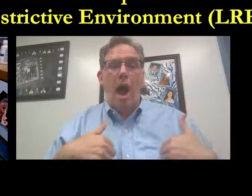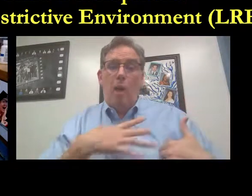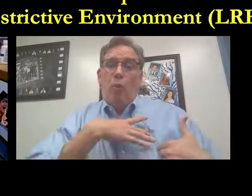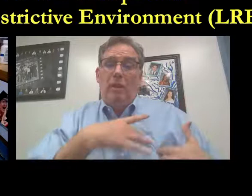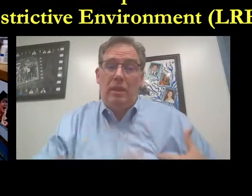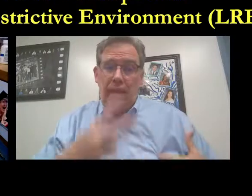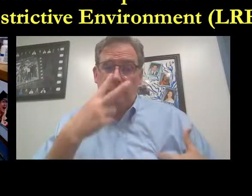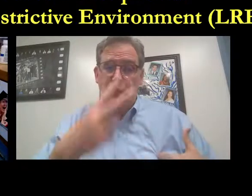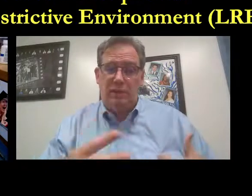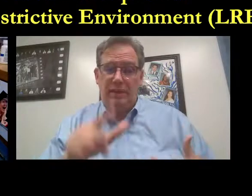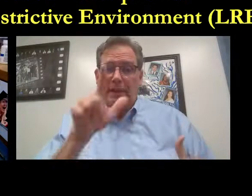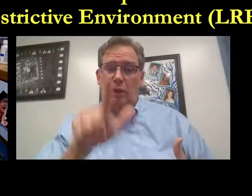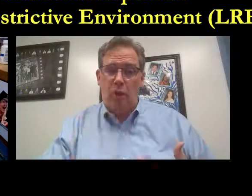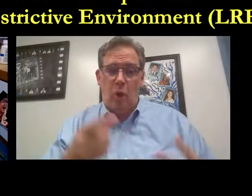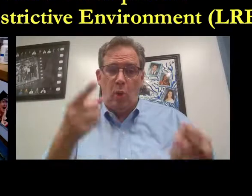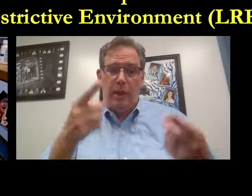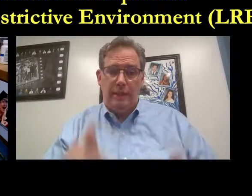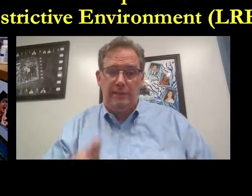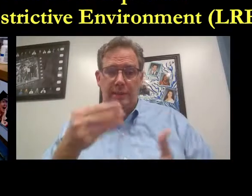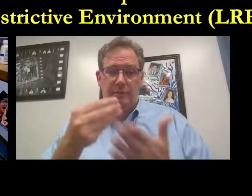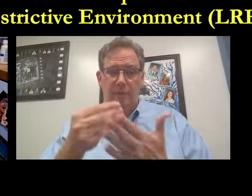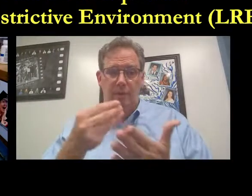Yeah.